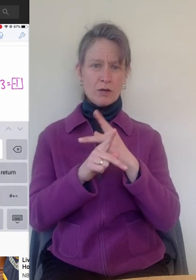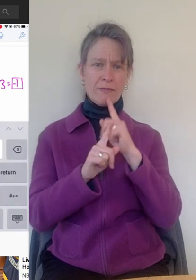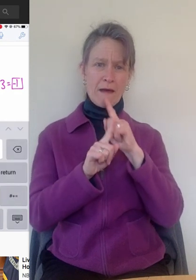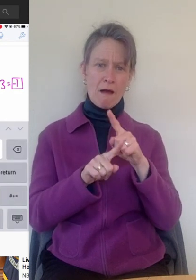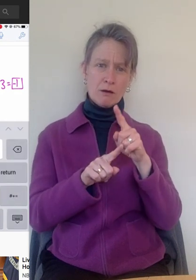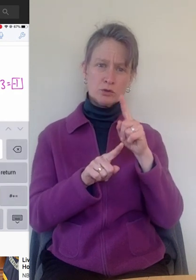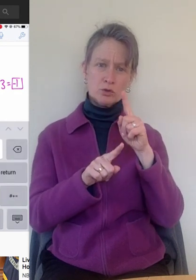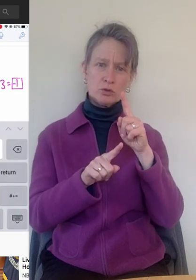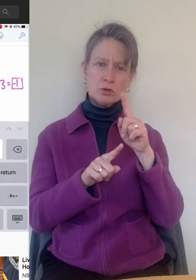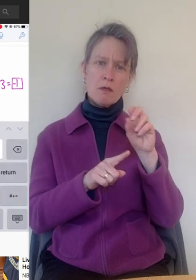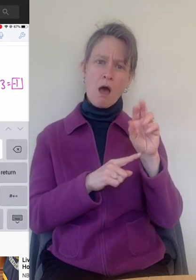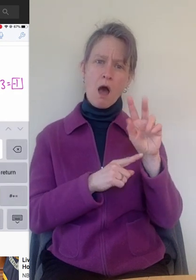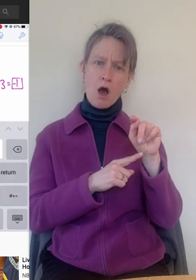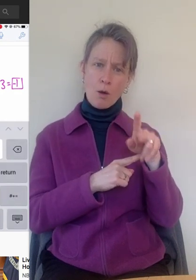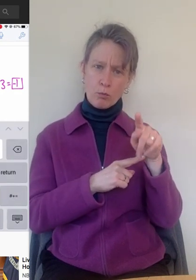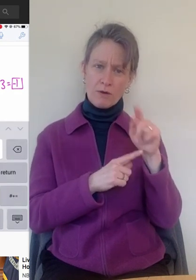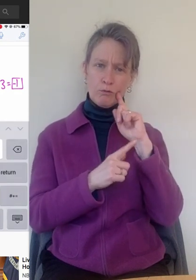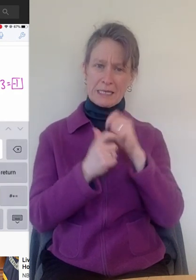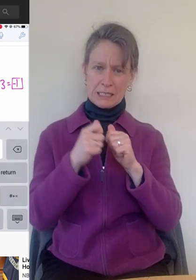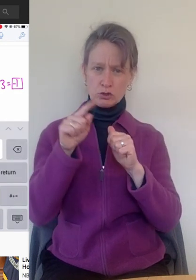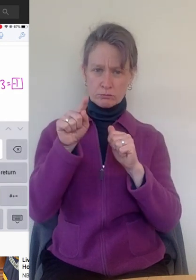each of these inputs.